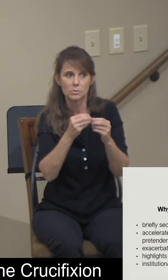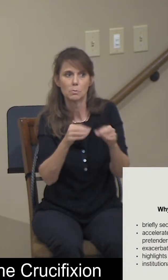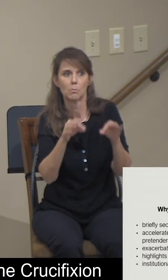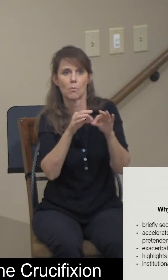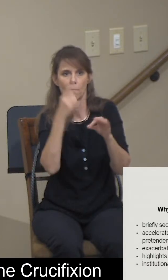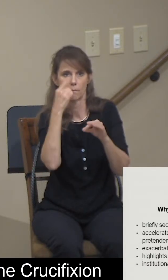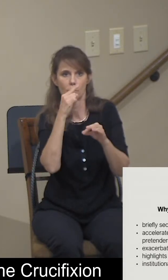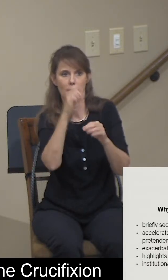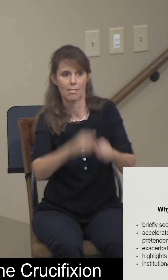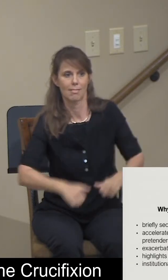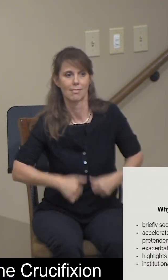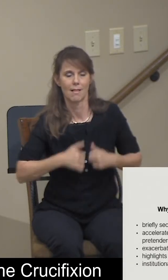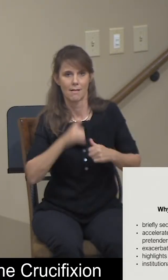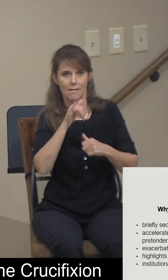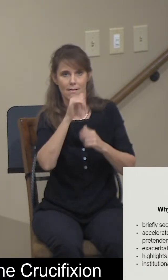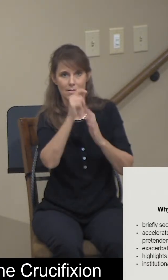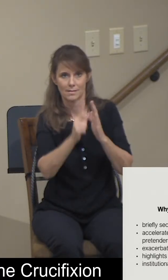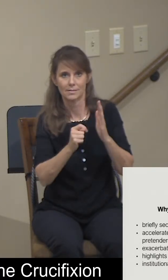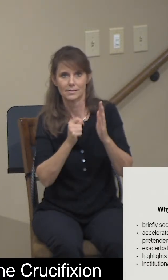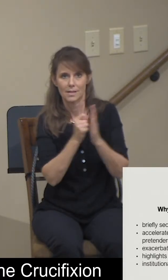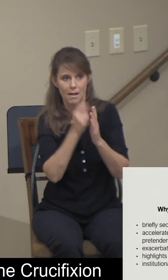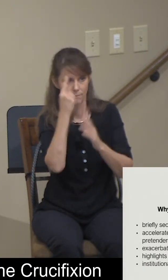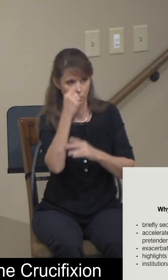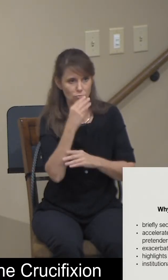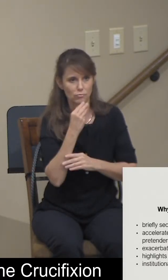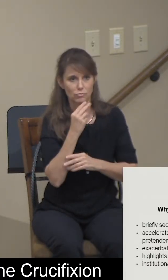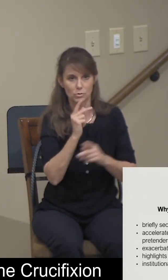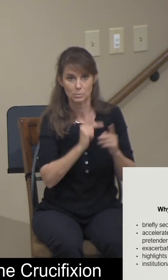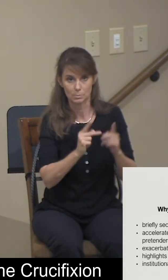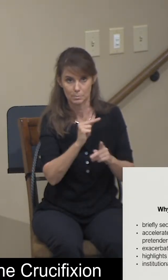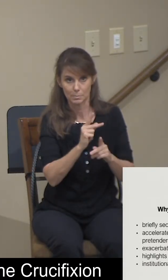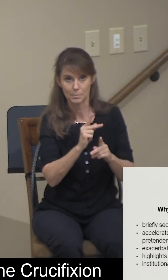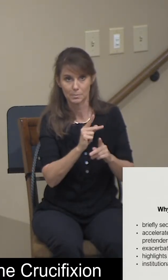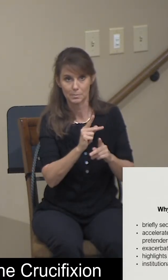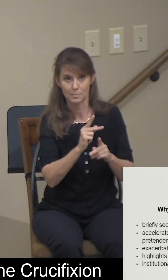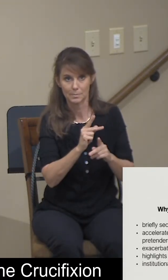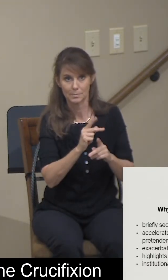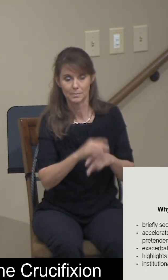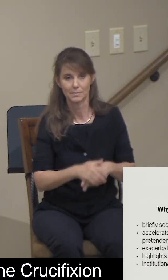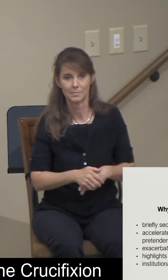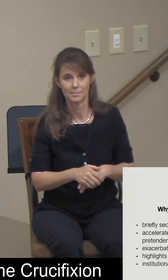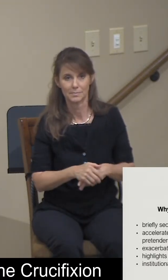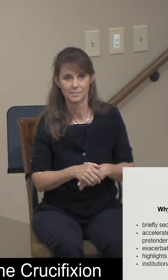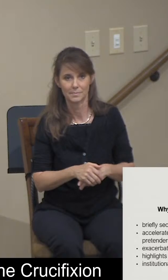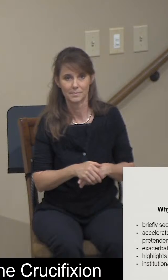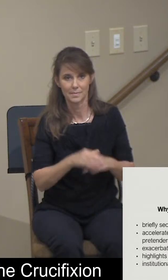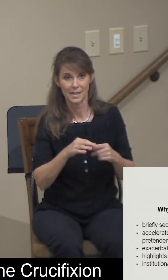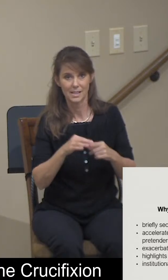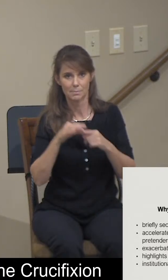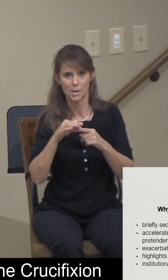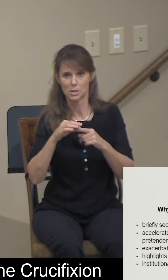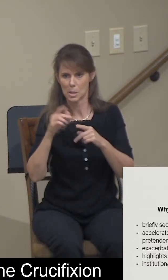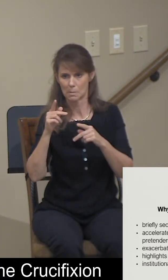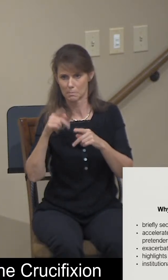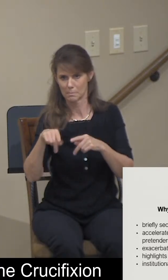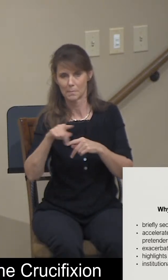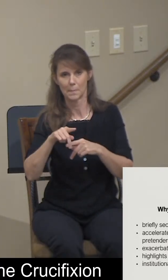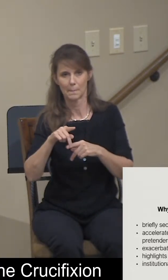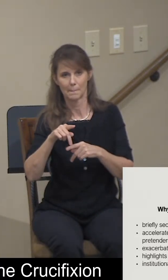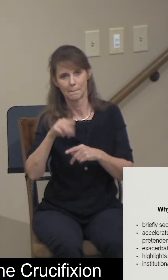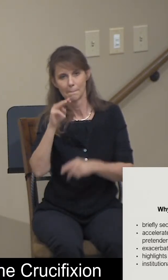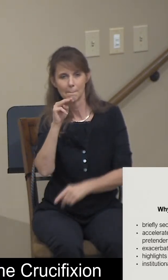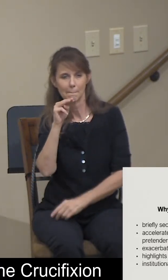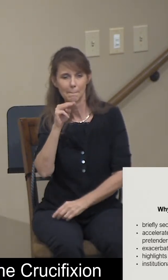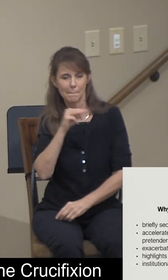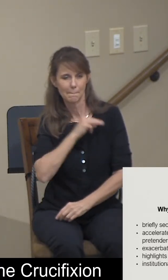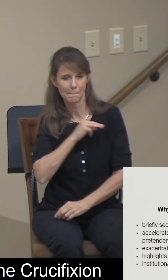many Jews. It accelerates messianic hope, including messianic pretenders. We're going to talk about messianic pretenders in a few